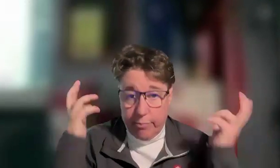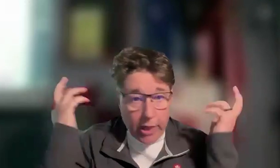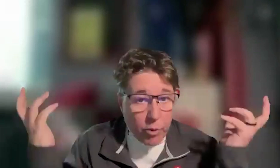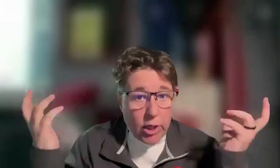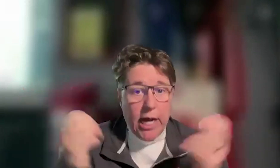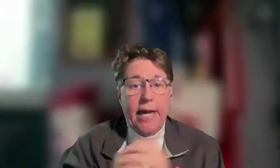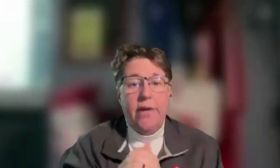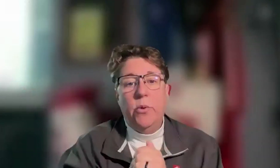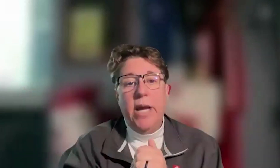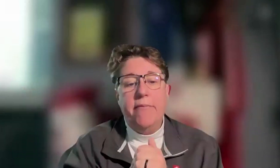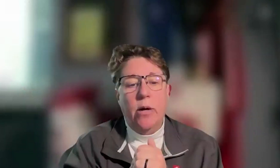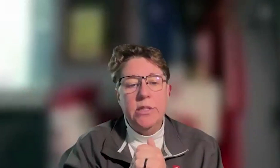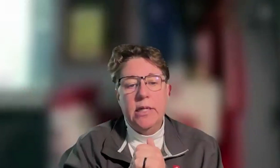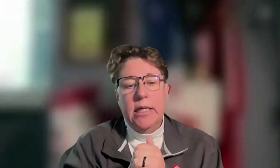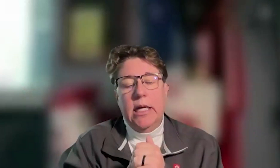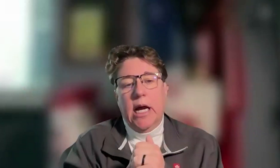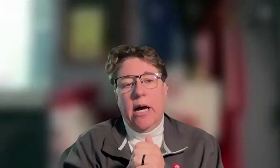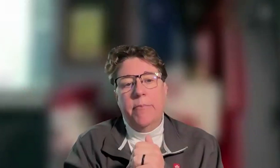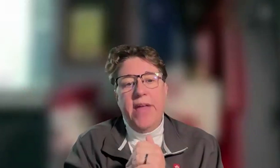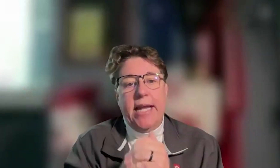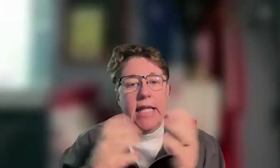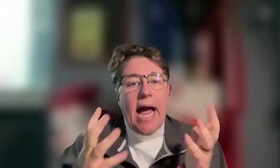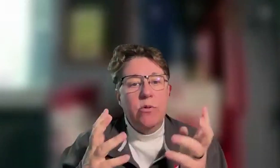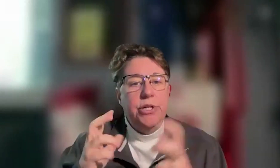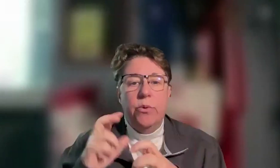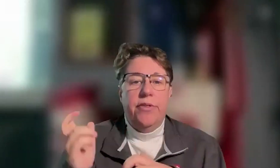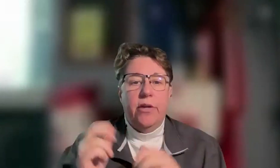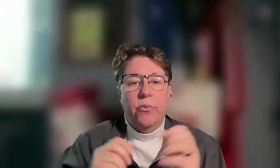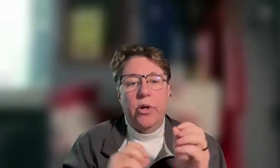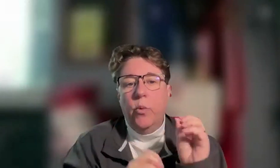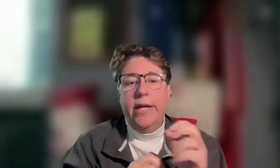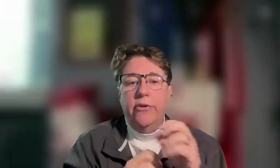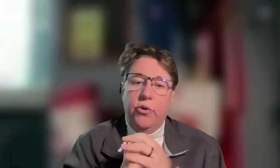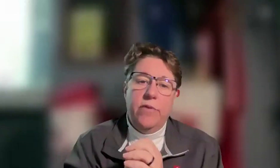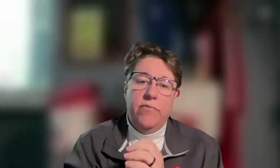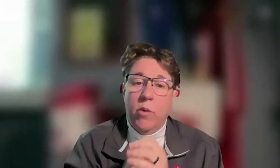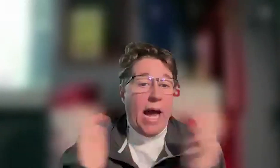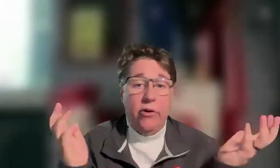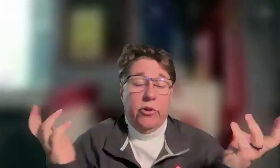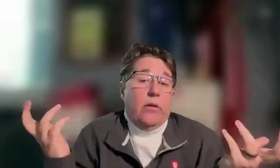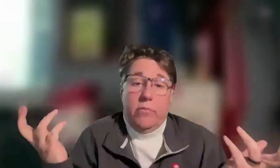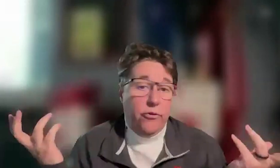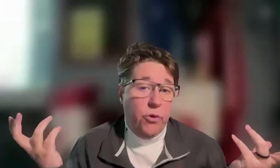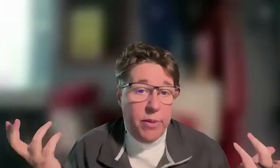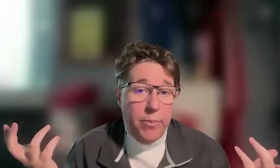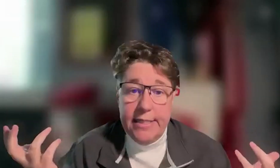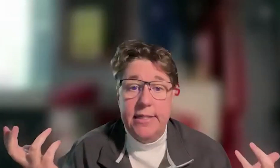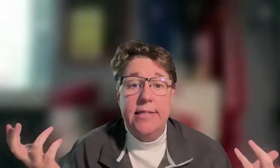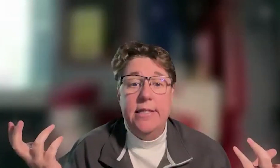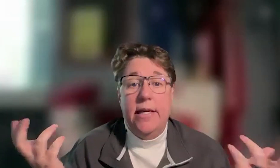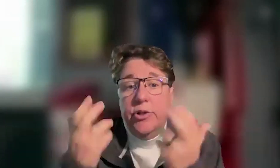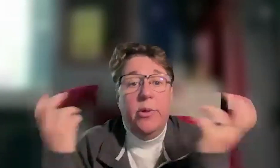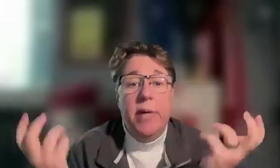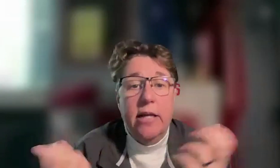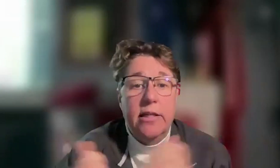a different playbook, I guess, that we have out that allows you to think through, wait, should we be a